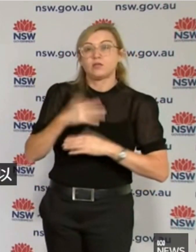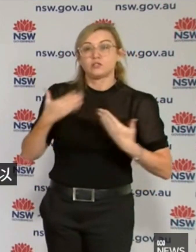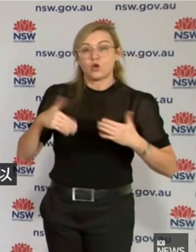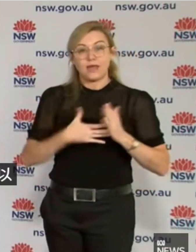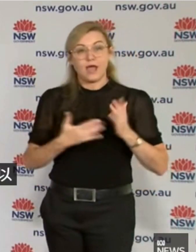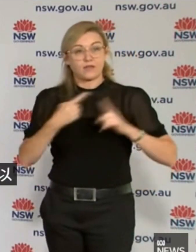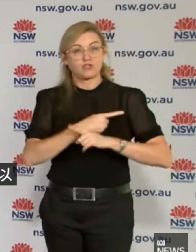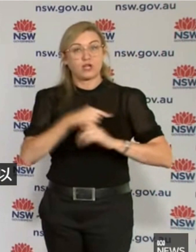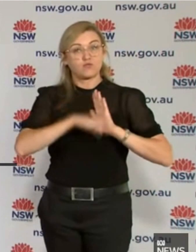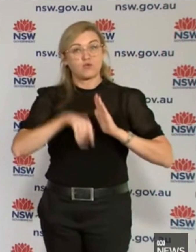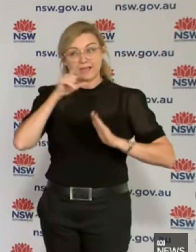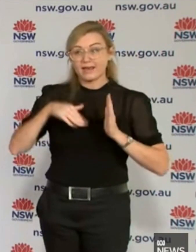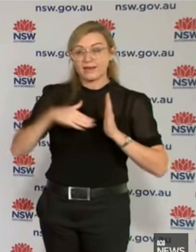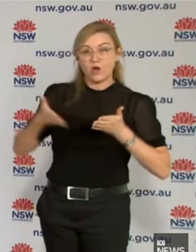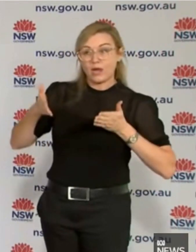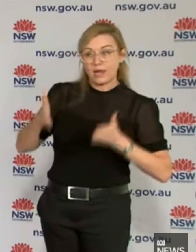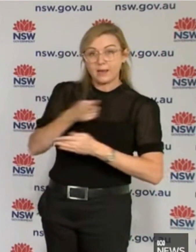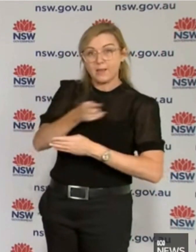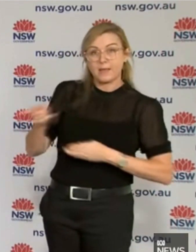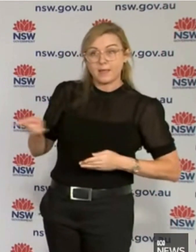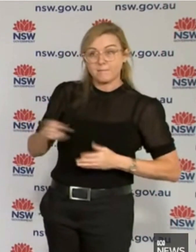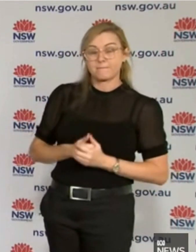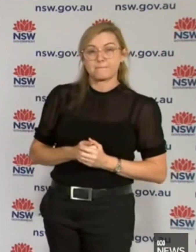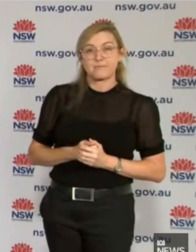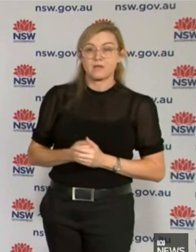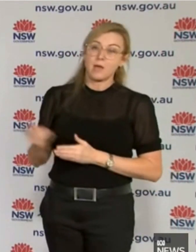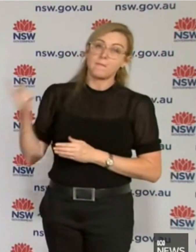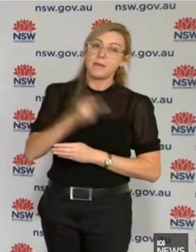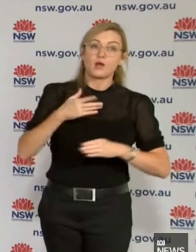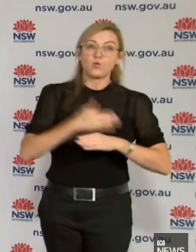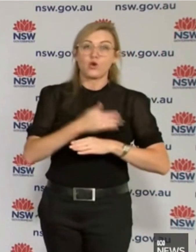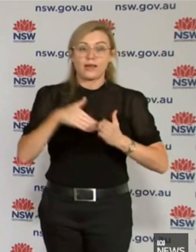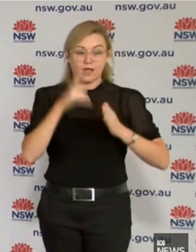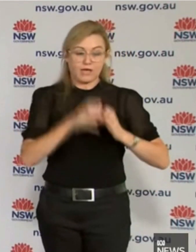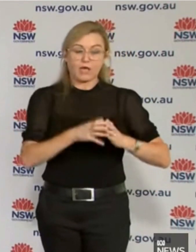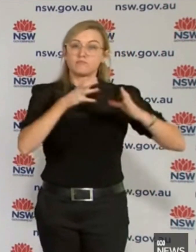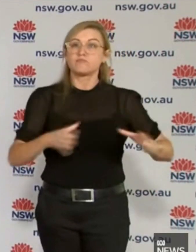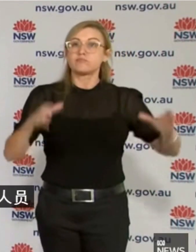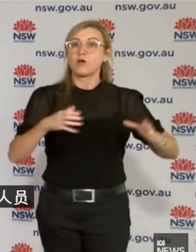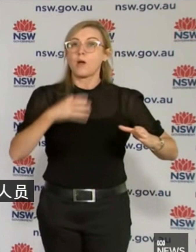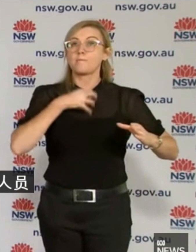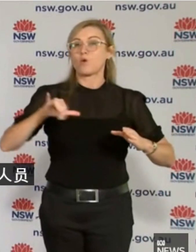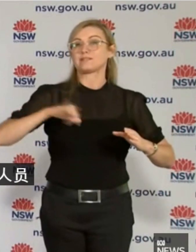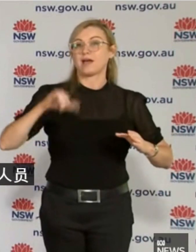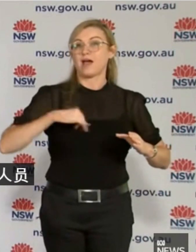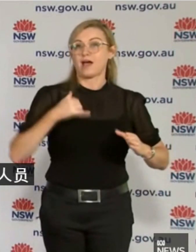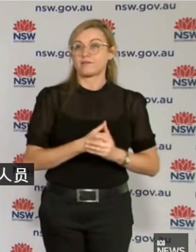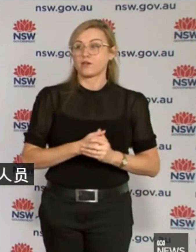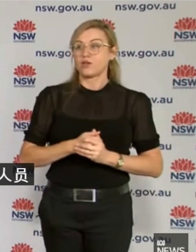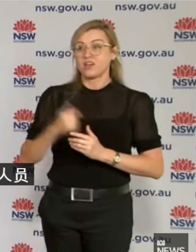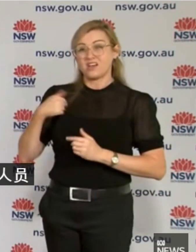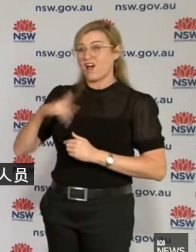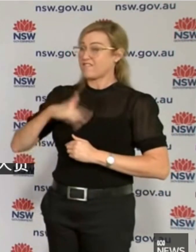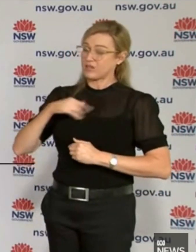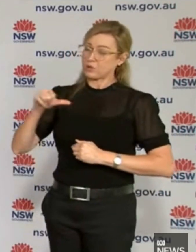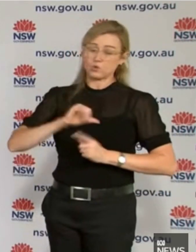line. That's true. Have you made the call too late to have retirees from the sector coming back onto the front line to